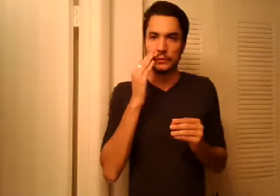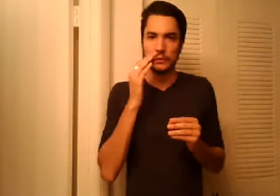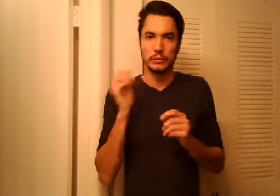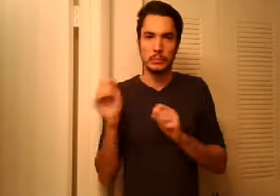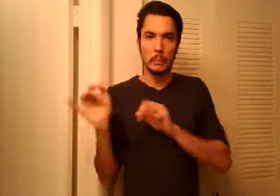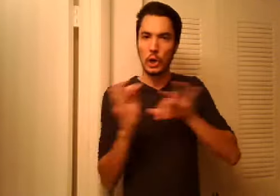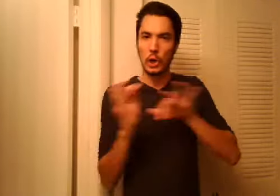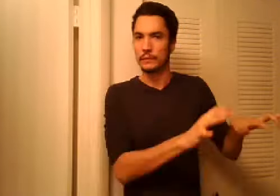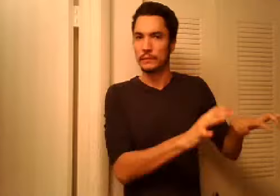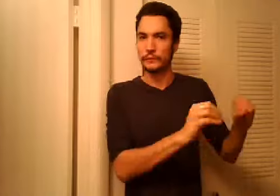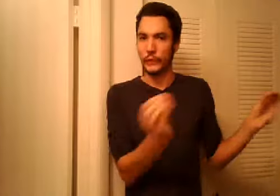drinking. Right?